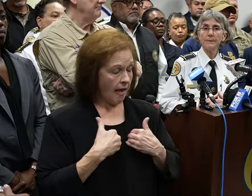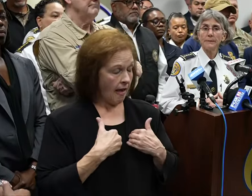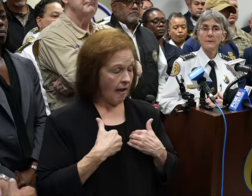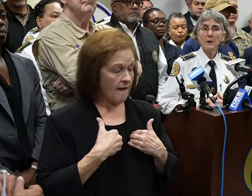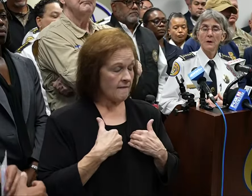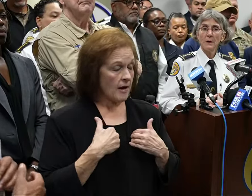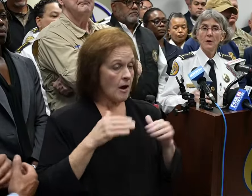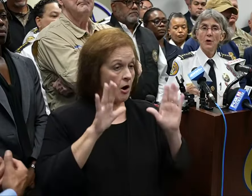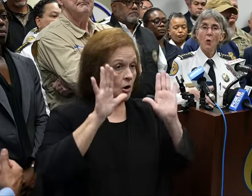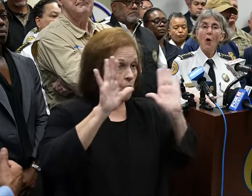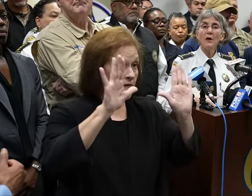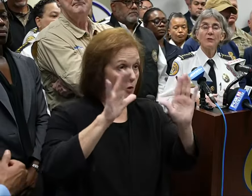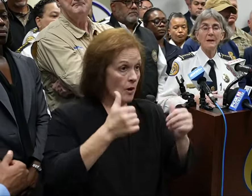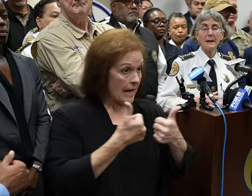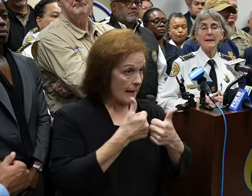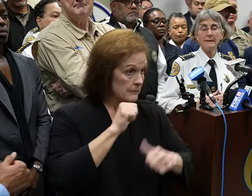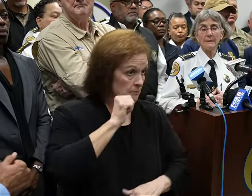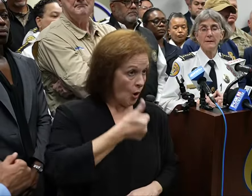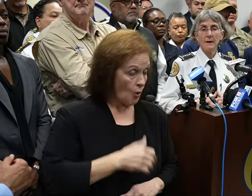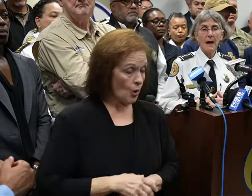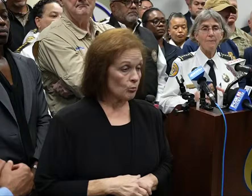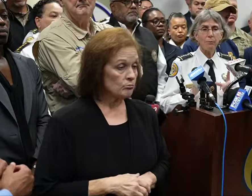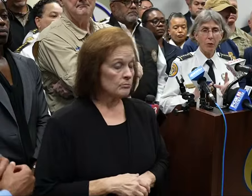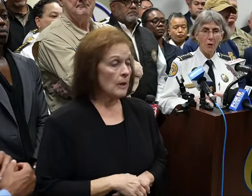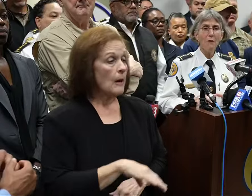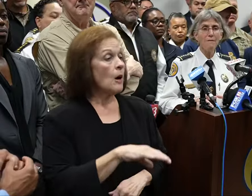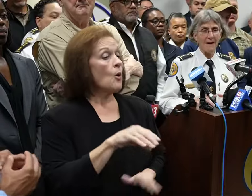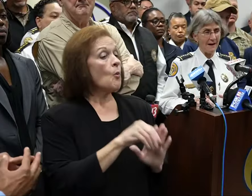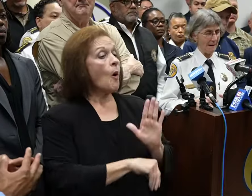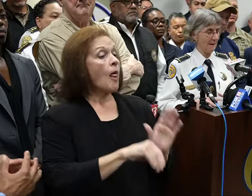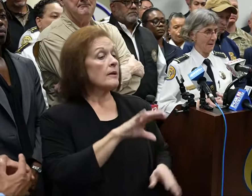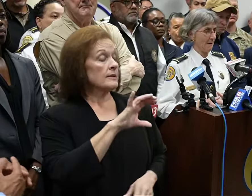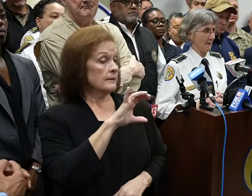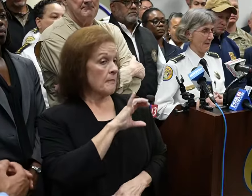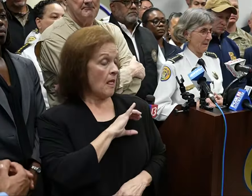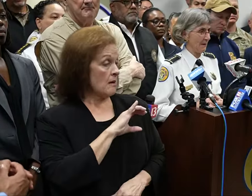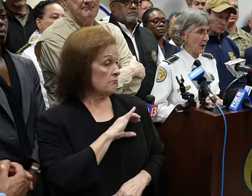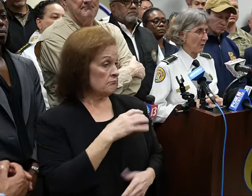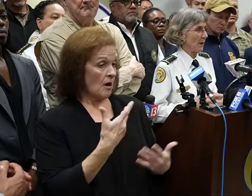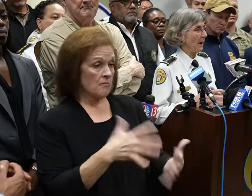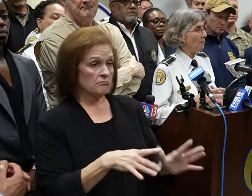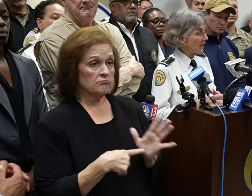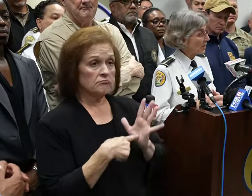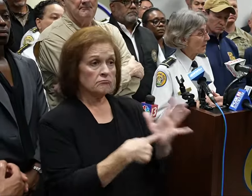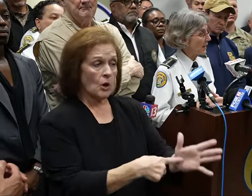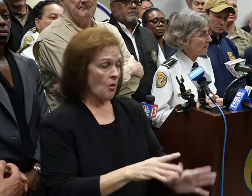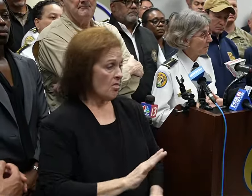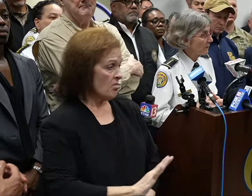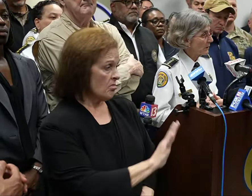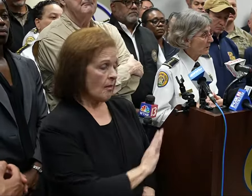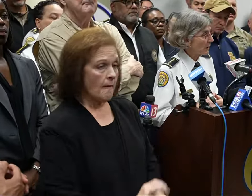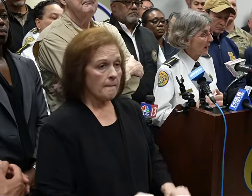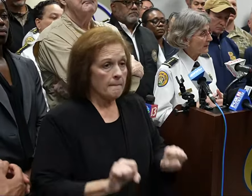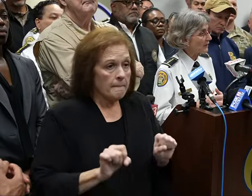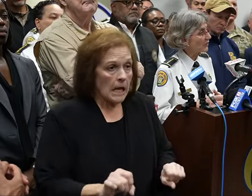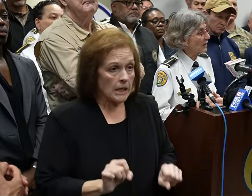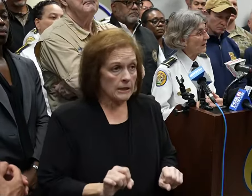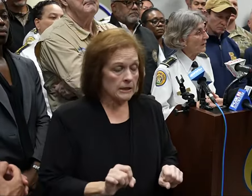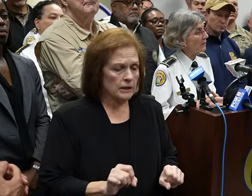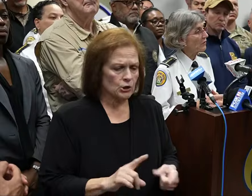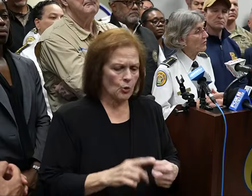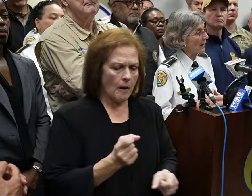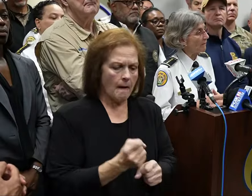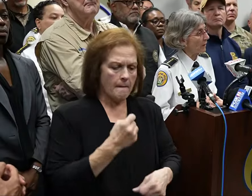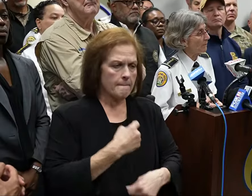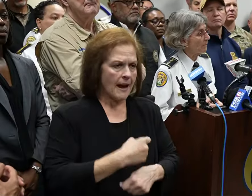night. New Orleans police have proven their ability to make the